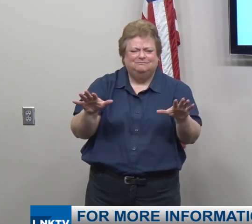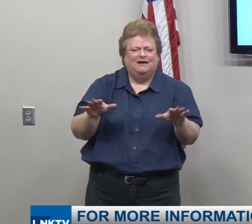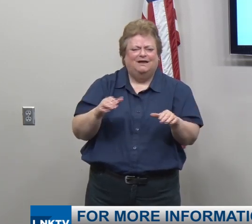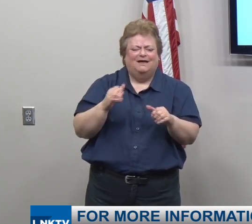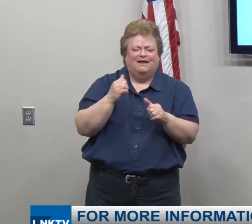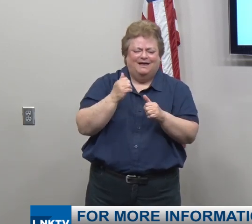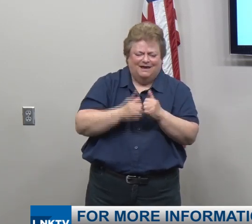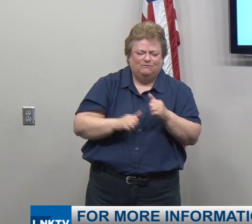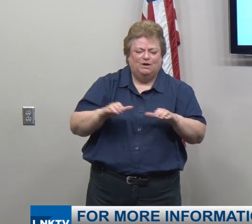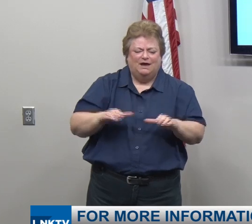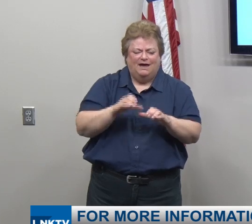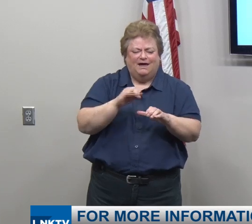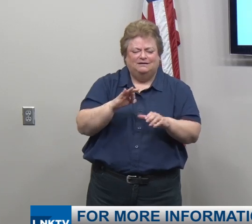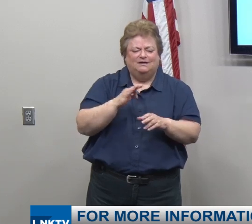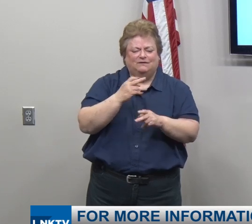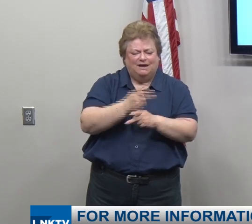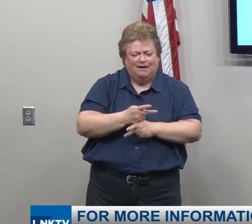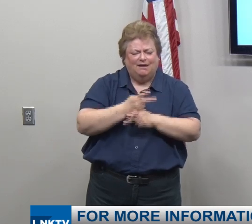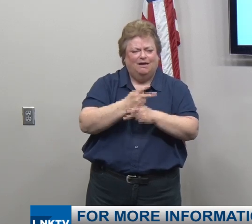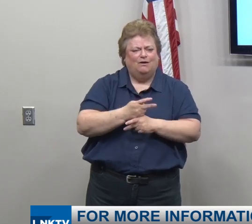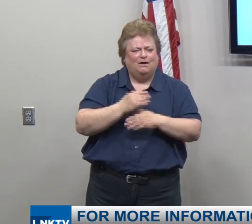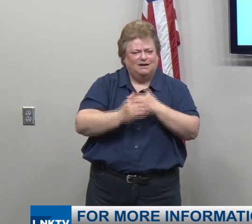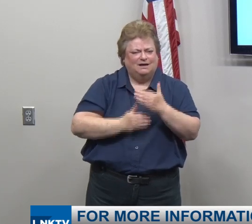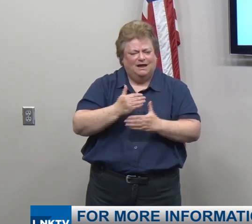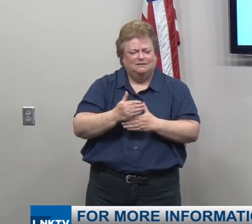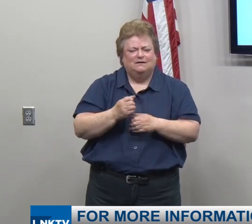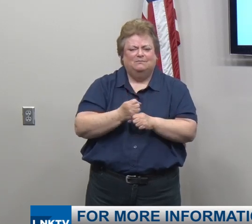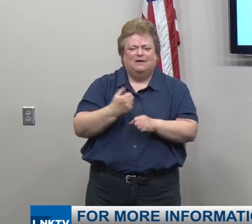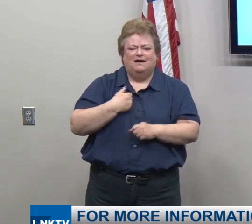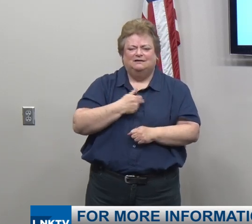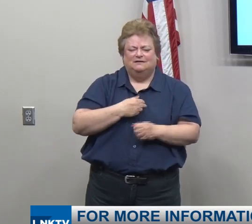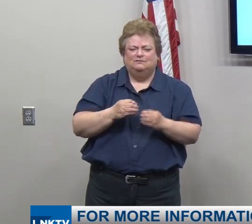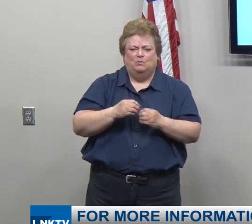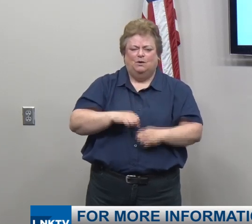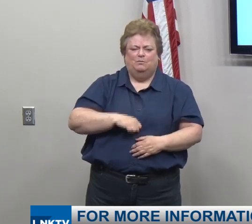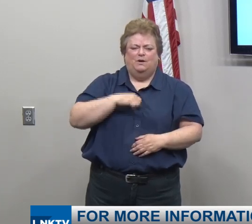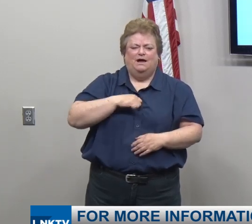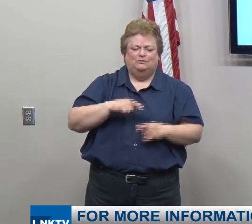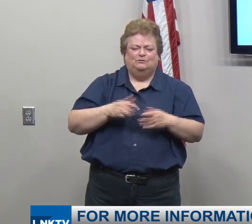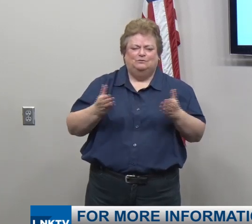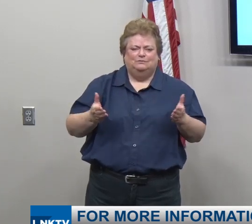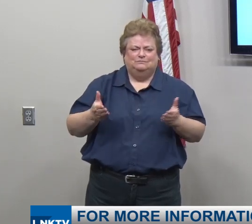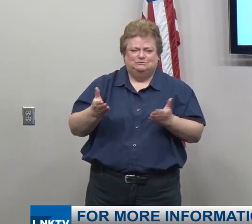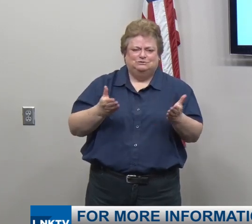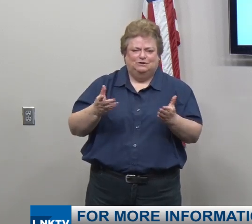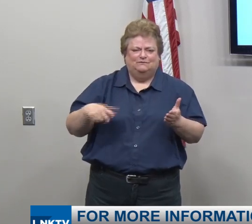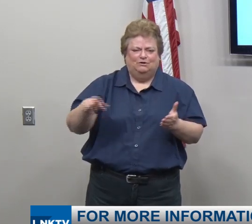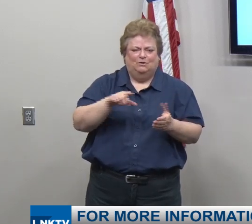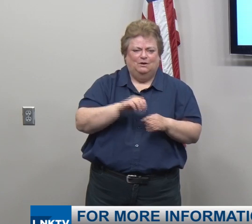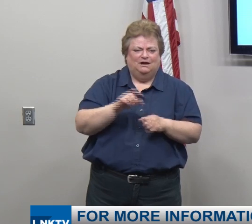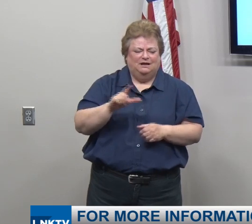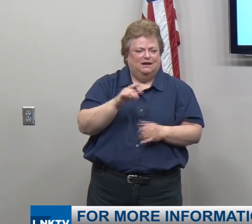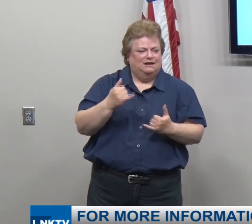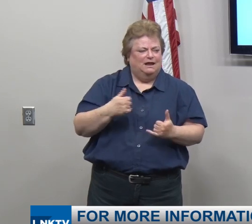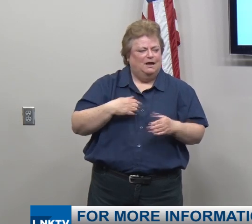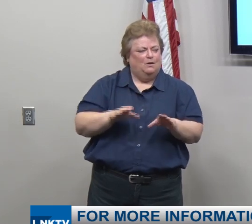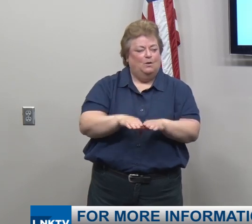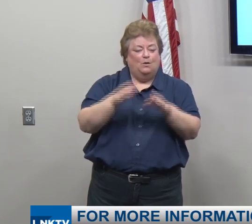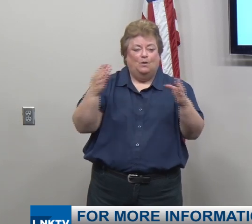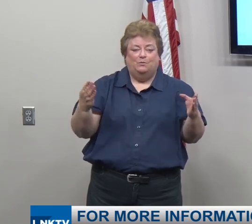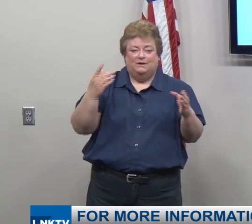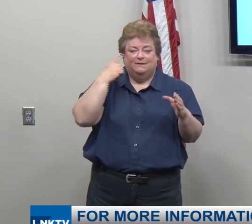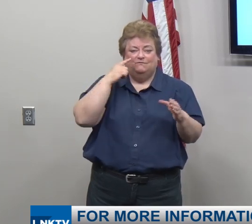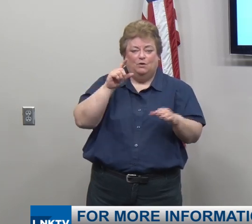kindness means so much and makes us even prouder to serve all of you here in Lincoln. And with that, I'd love to open it up to